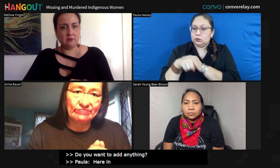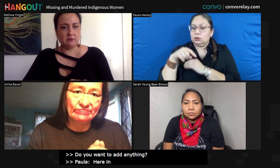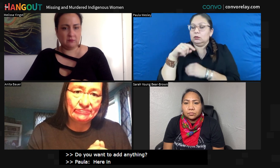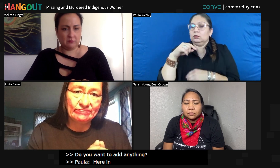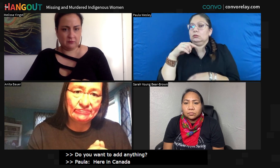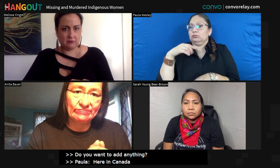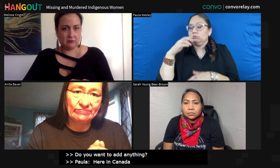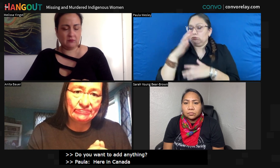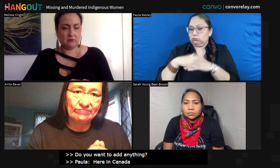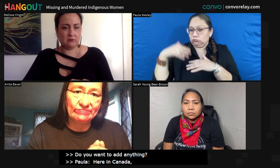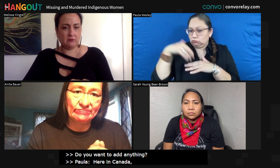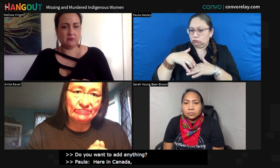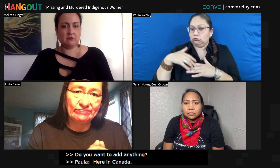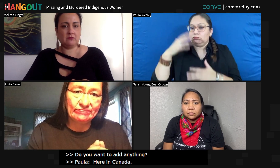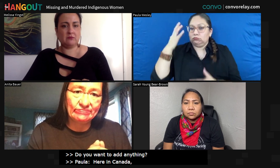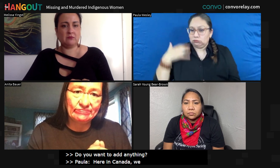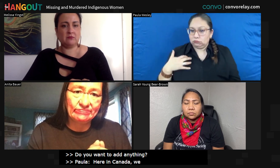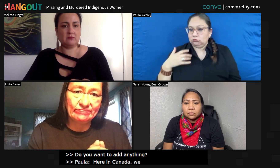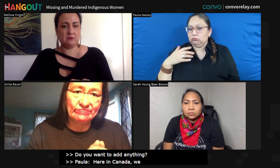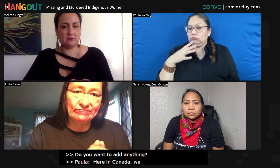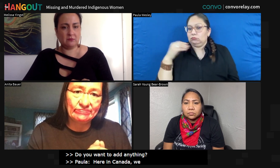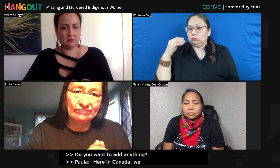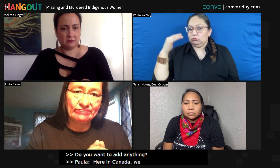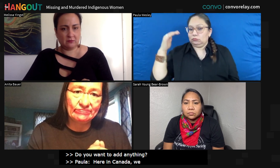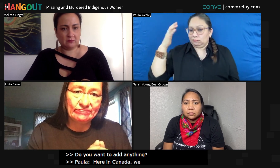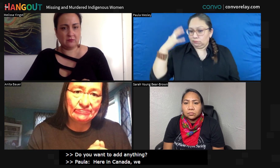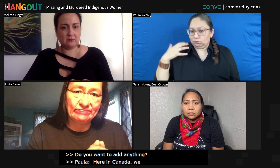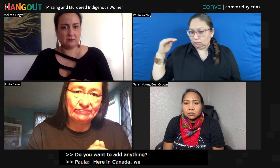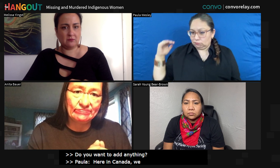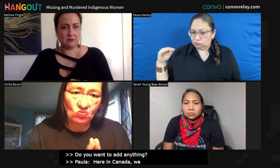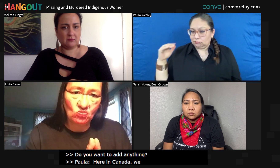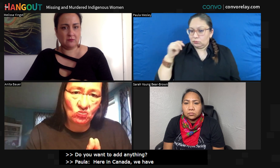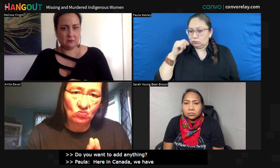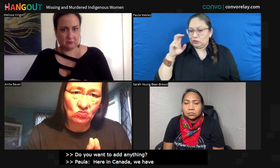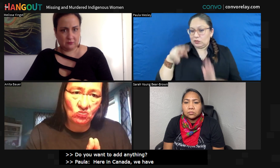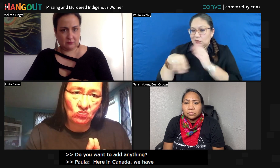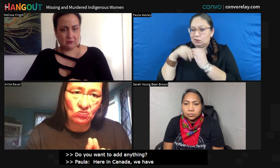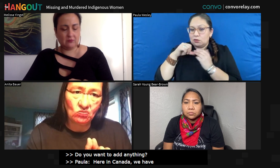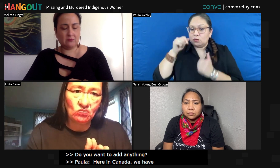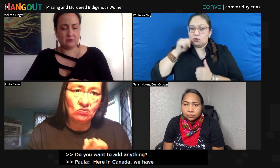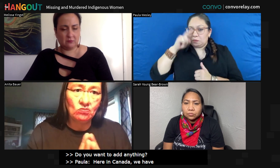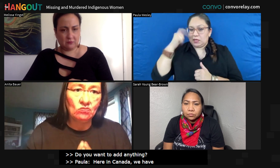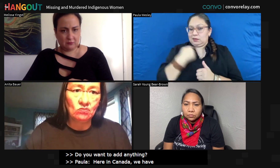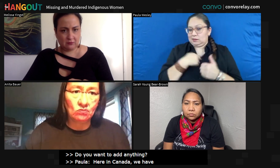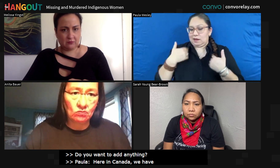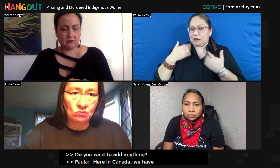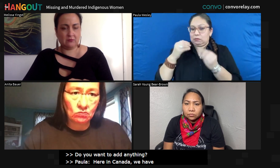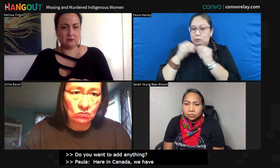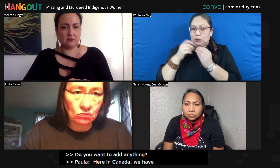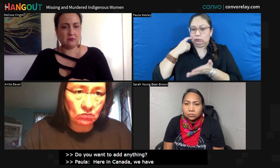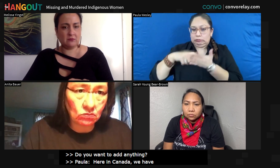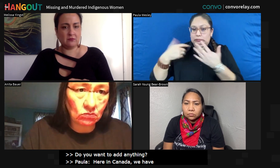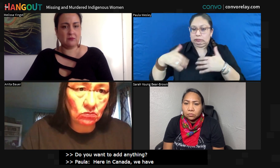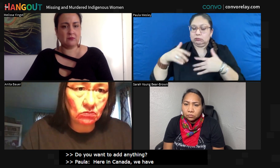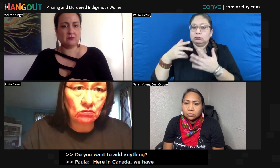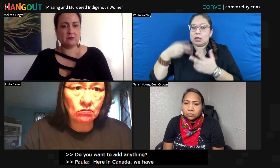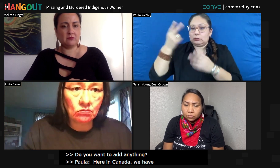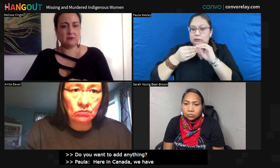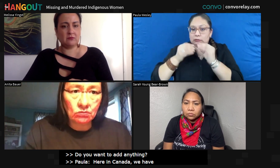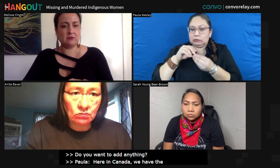missing and murdered Indigenous women and children, or girls, I'm sorry, and girls.